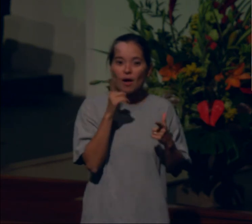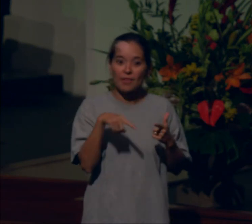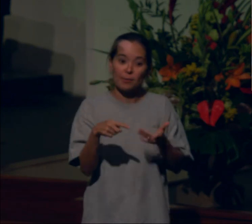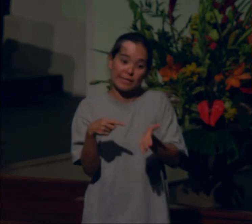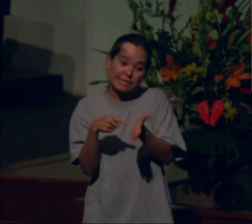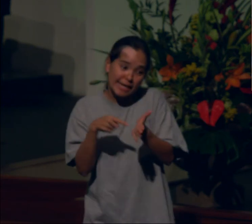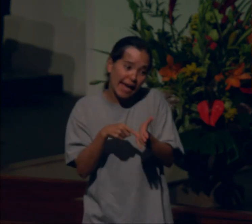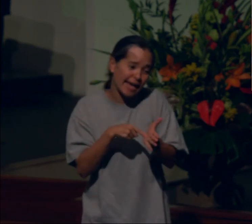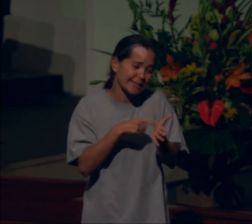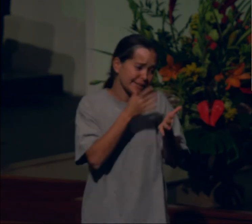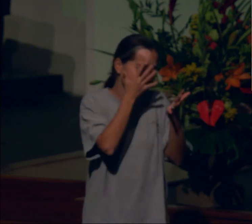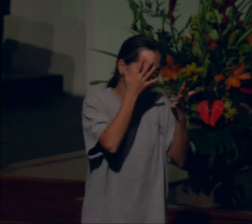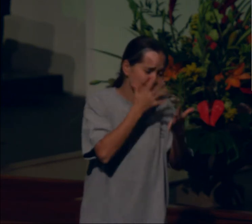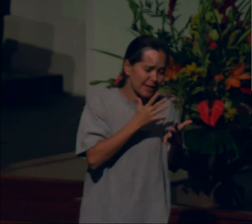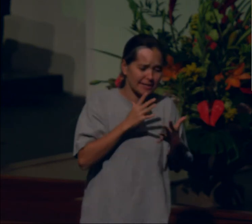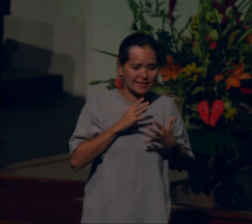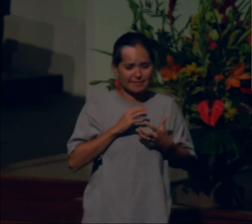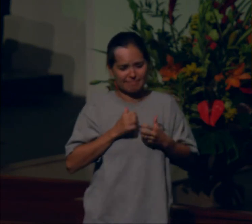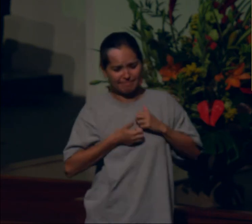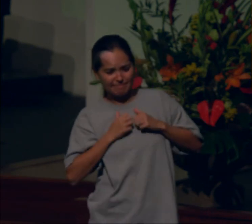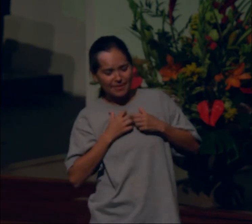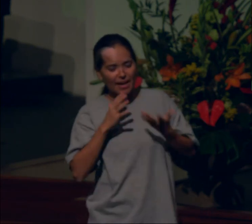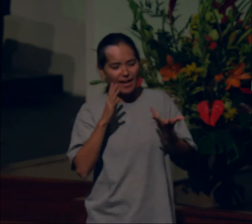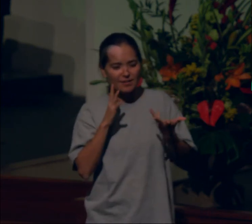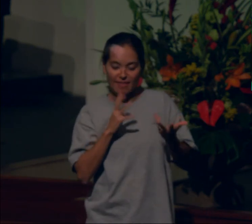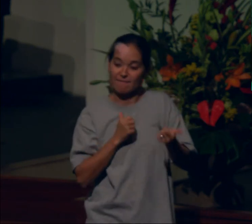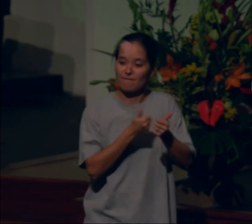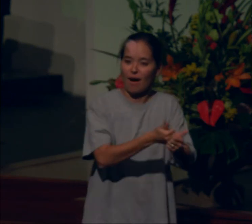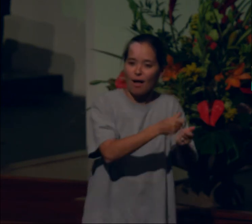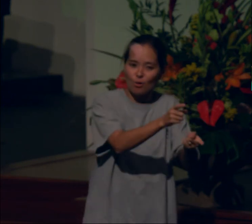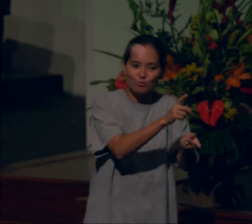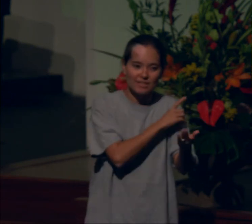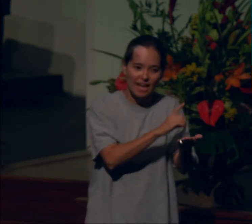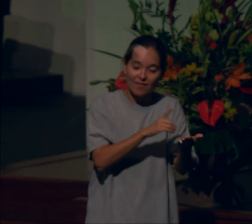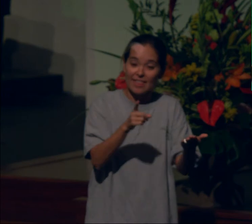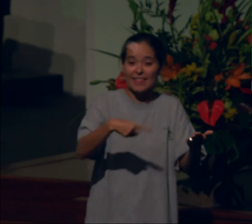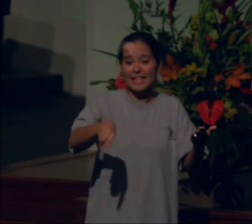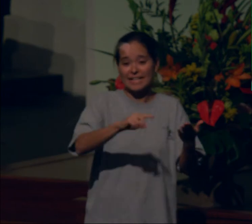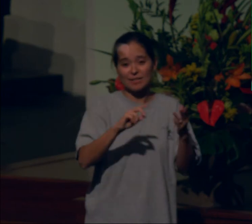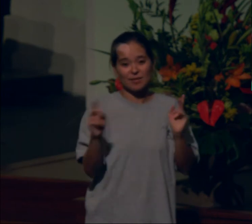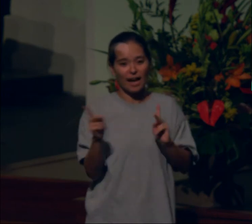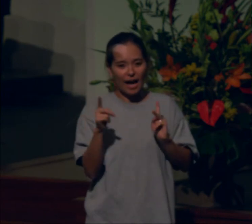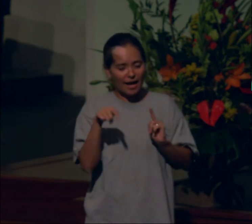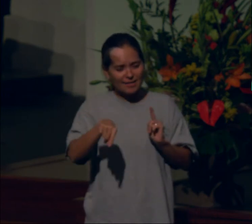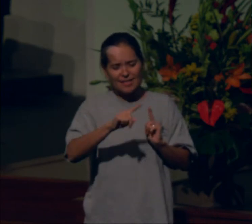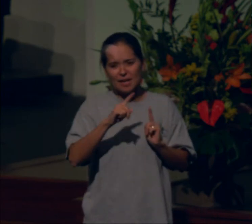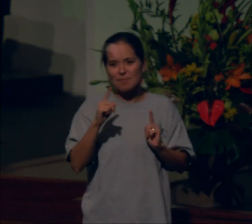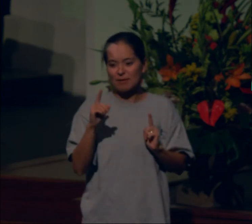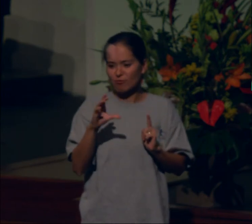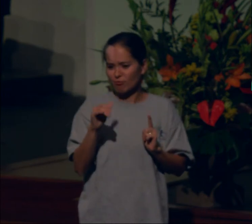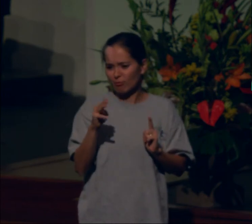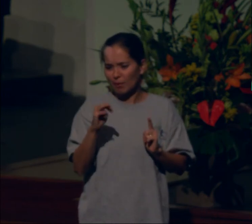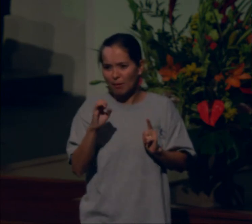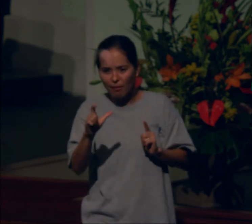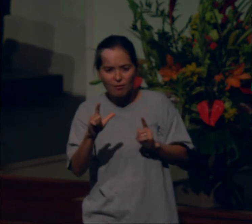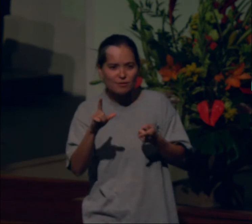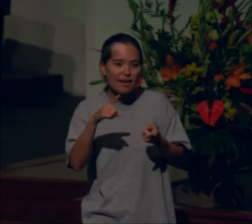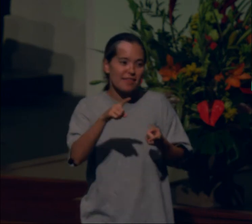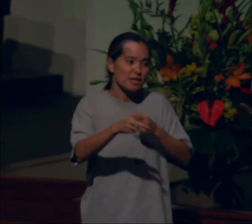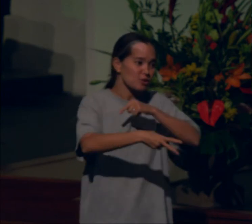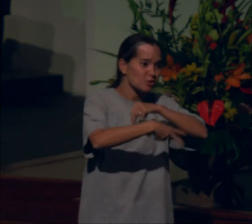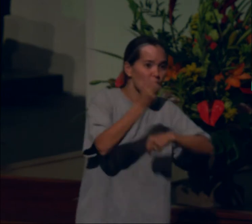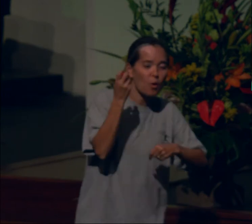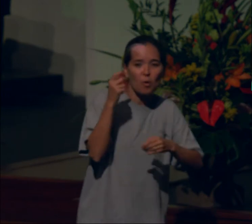and distressed and discontented. And I mean, these were guys that had a rap sheet. They had been incarcerated. They had stole.